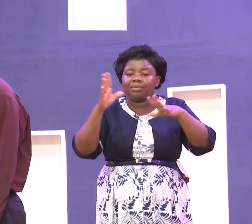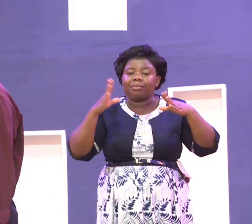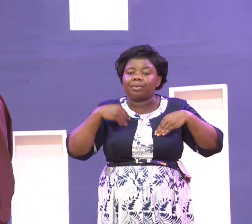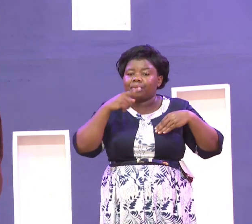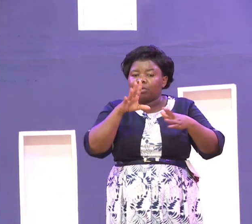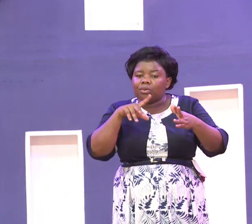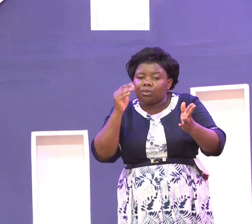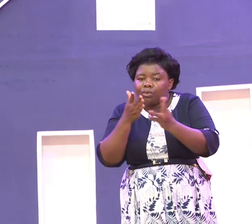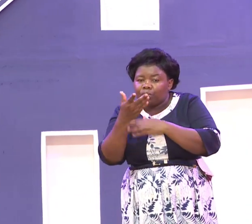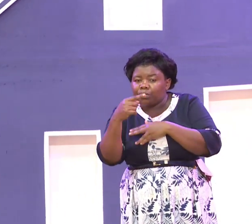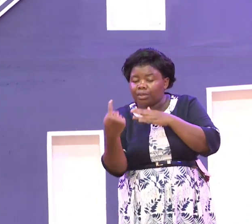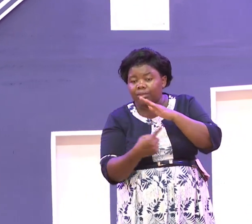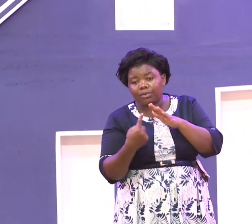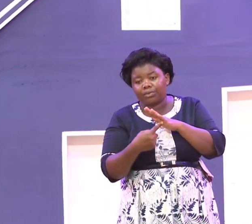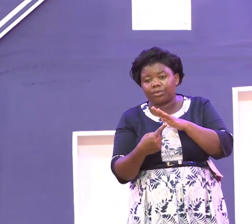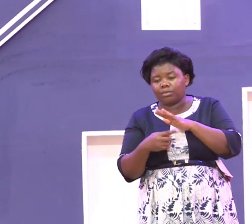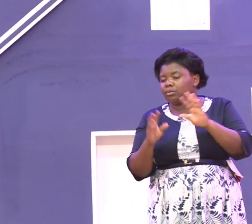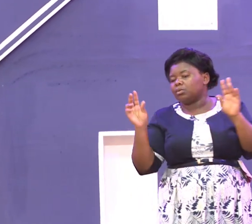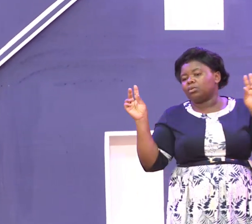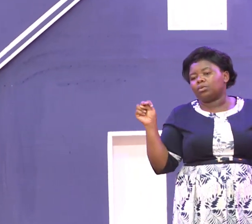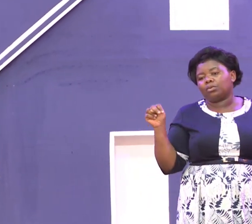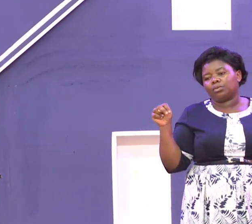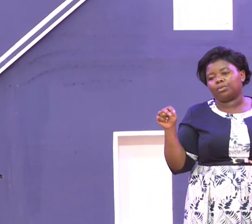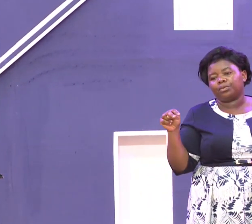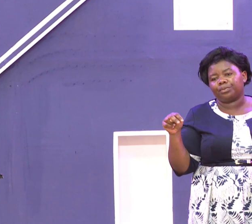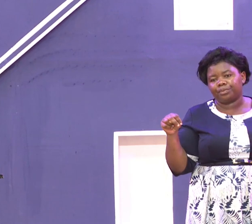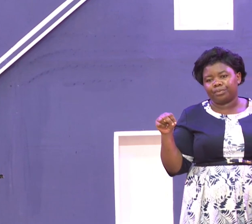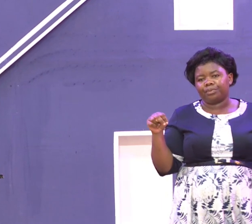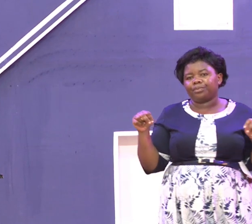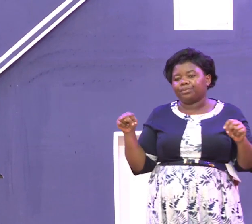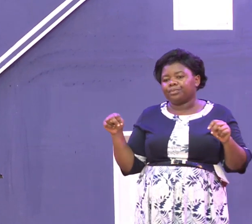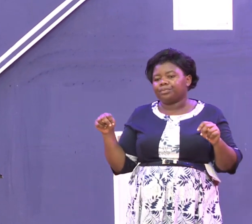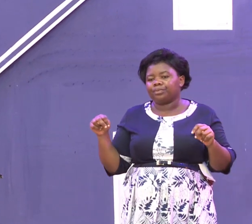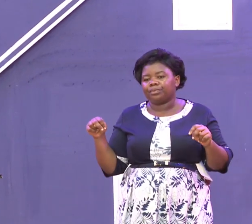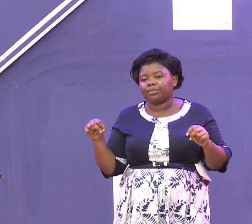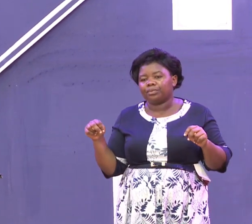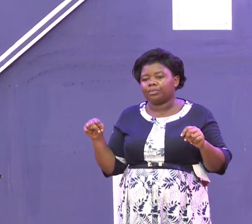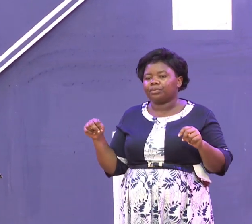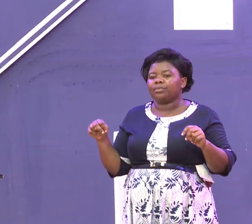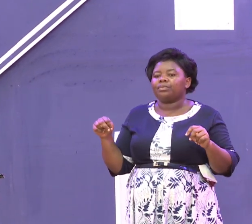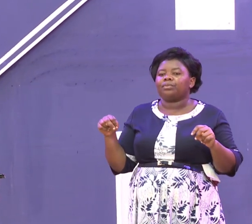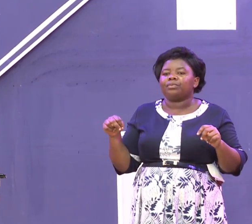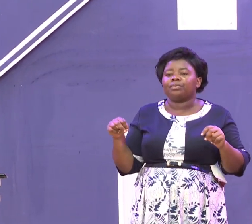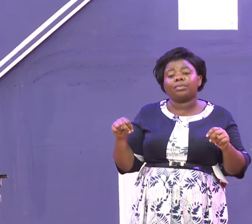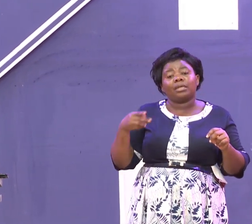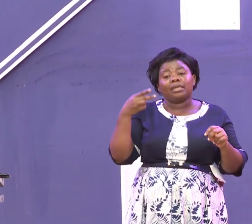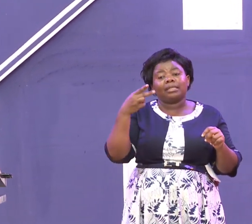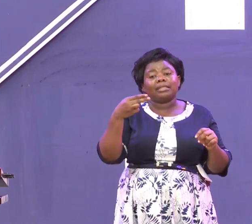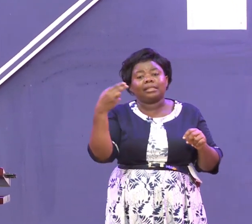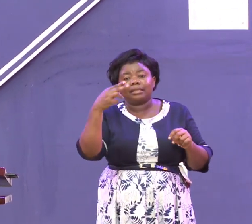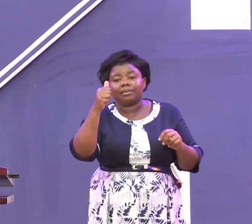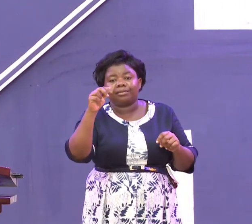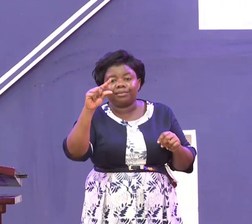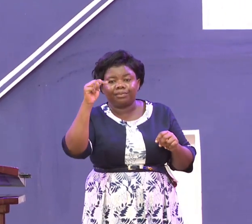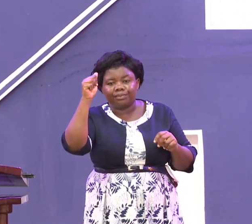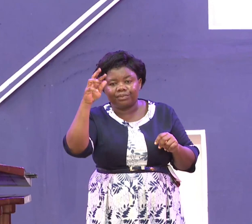wouldn't have left you to go through it. No way, my dear.